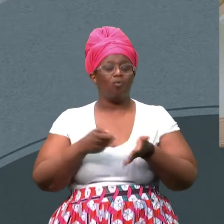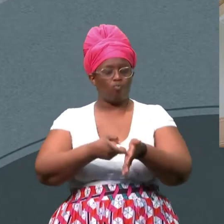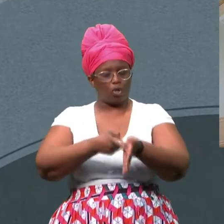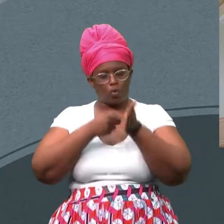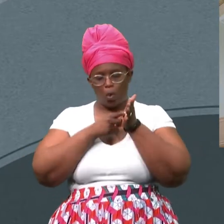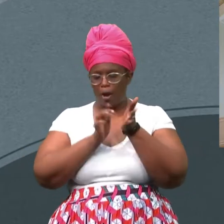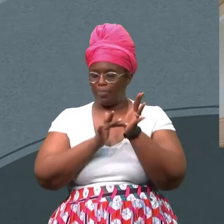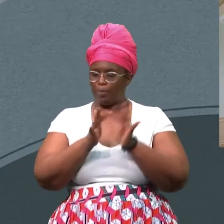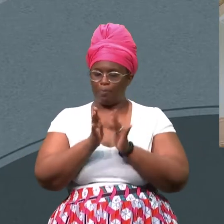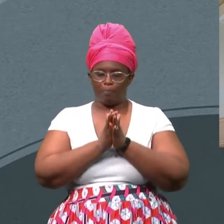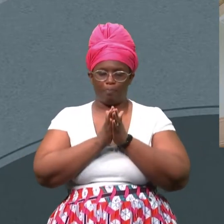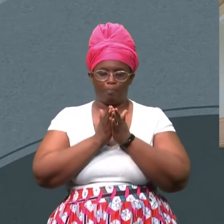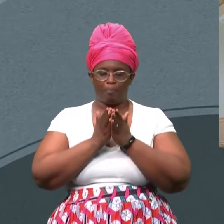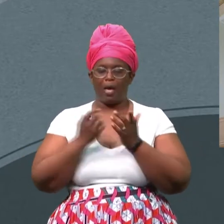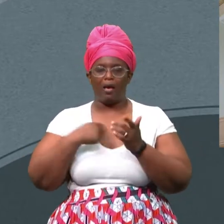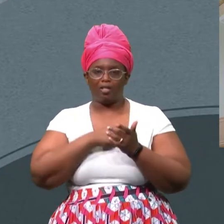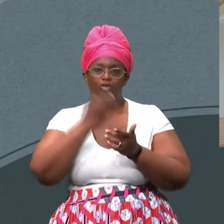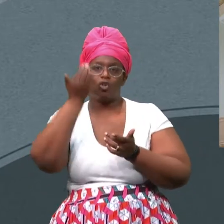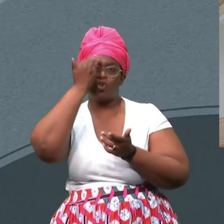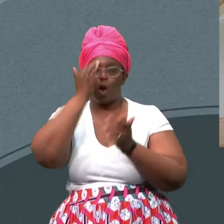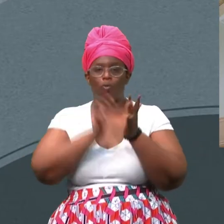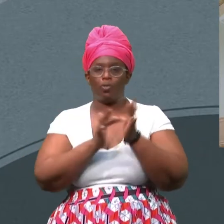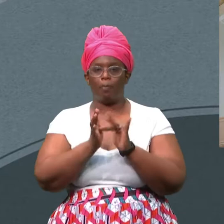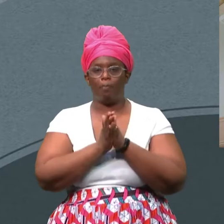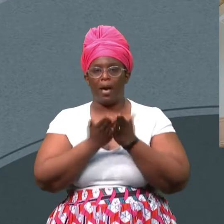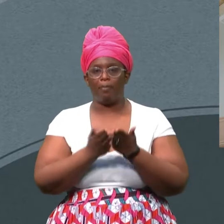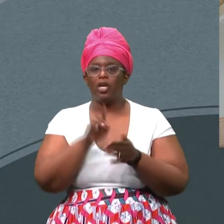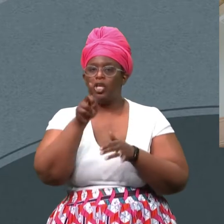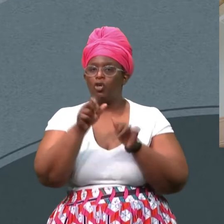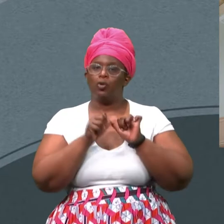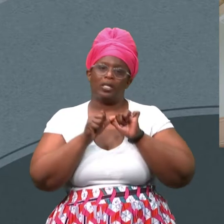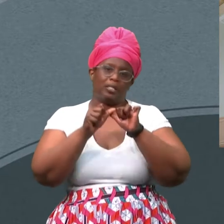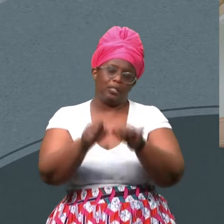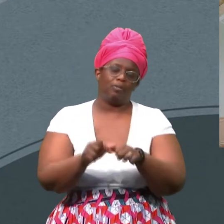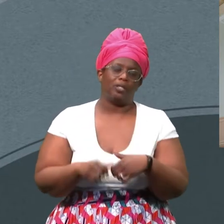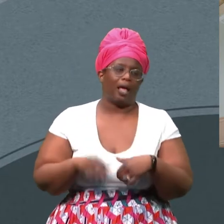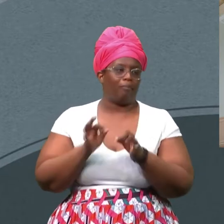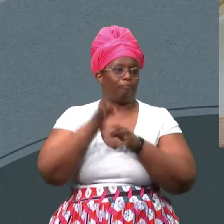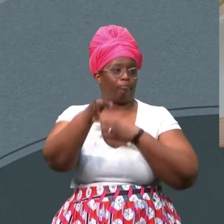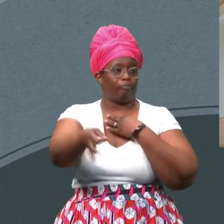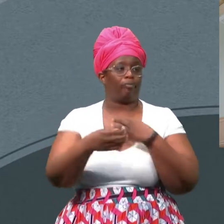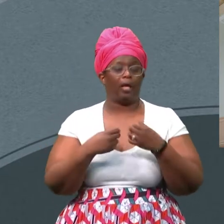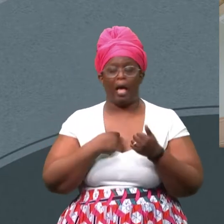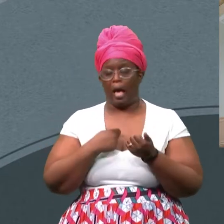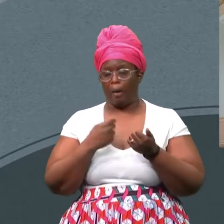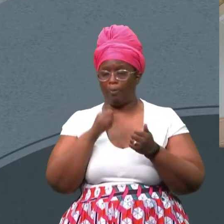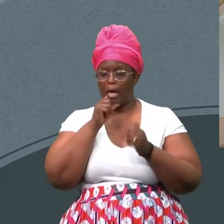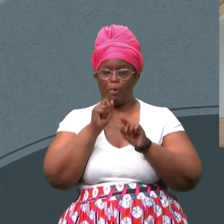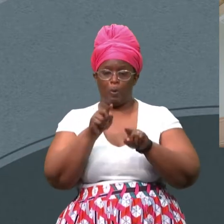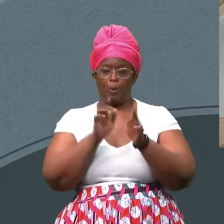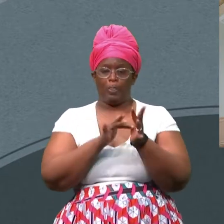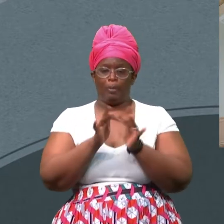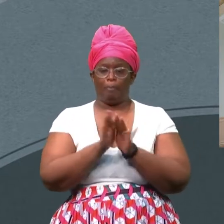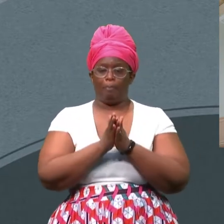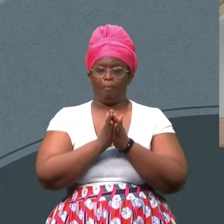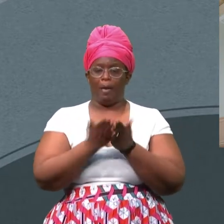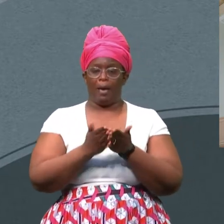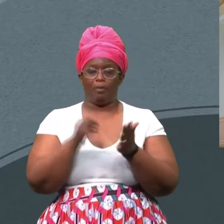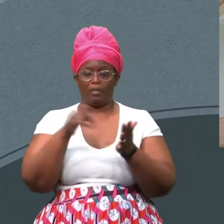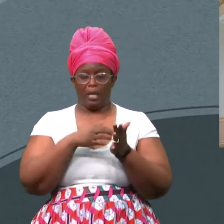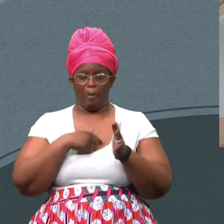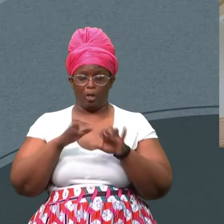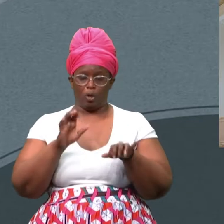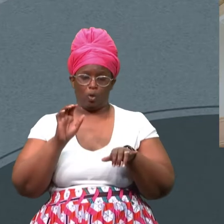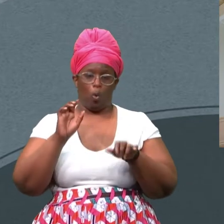is already in you. You keep dragging your feet and not being at Bible study, and God is saying, I'm not going to be able to do what I could do in your